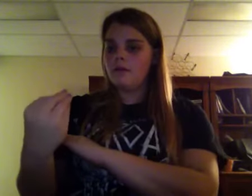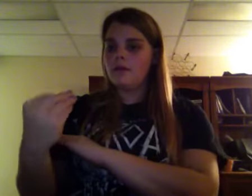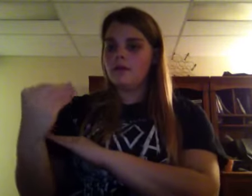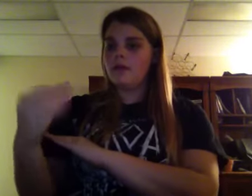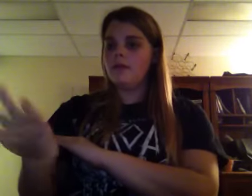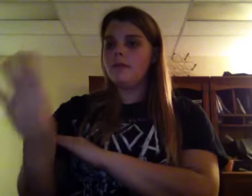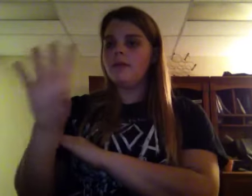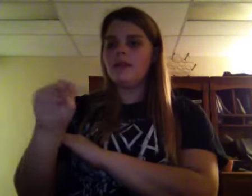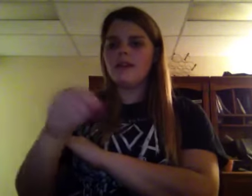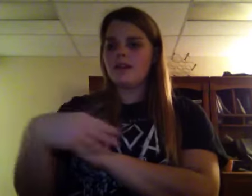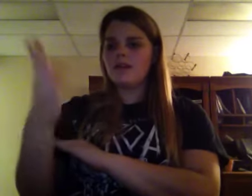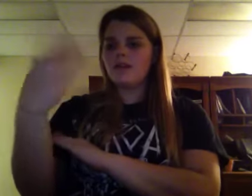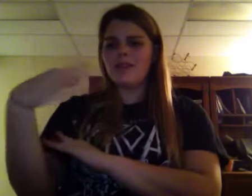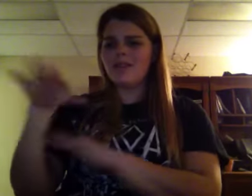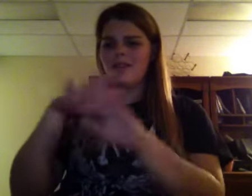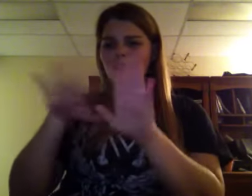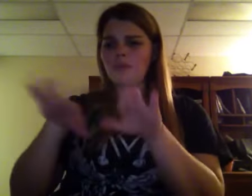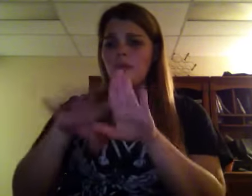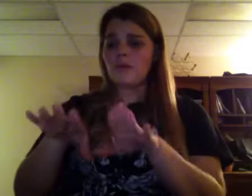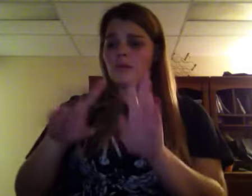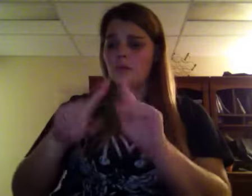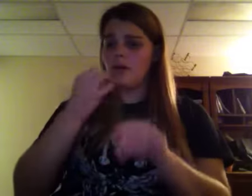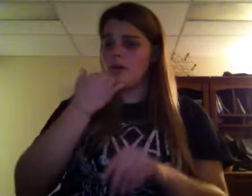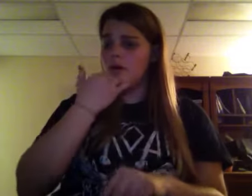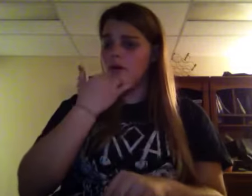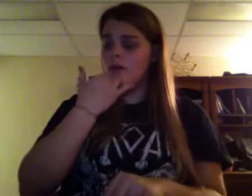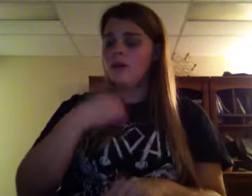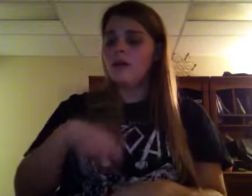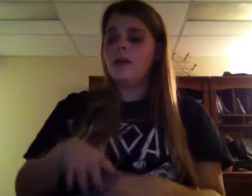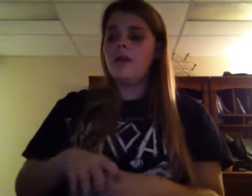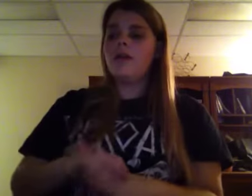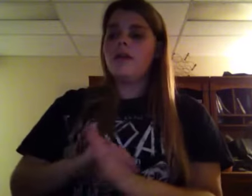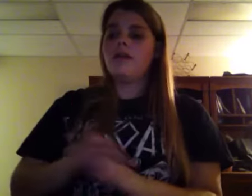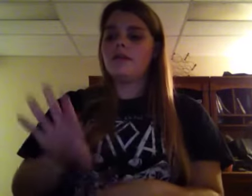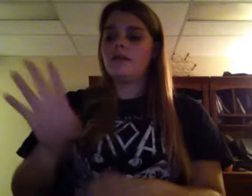8:30, but you want it at, so that's wrong. So